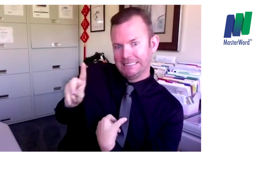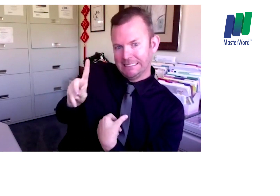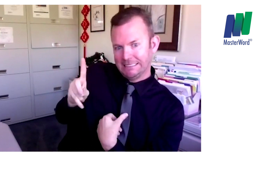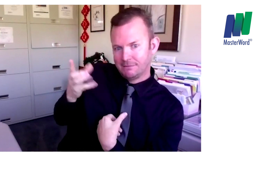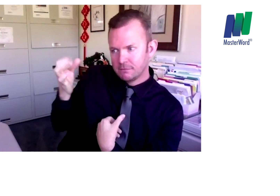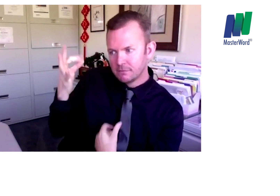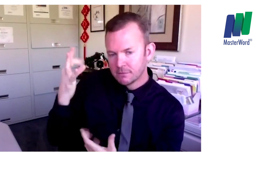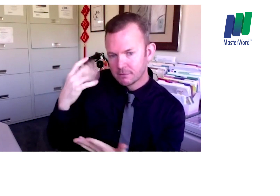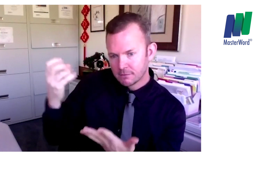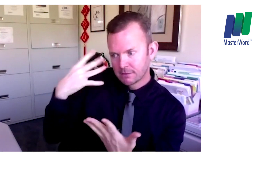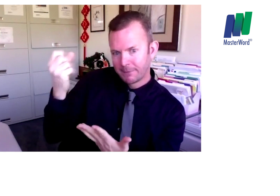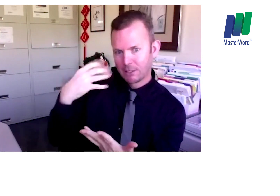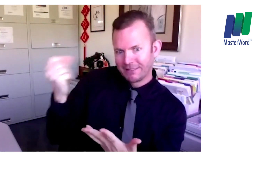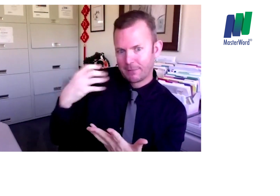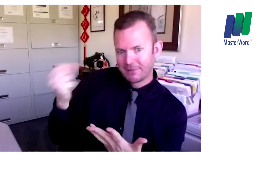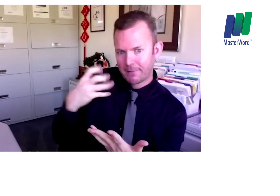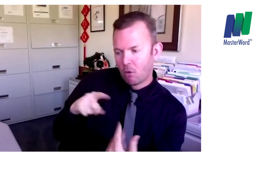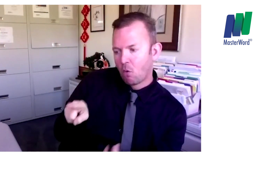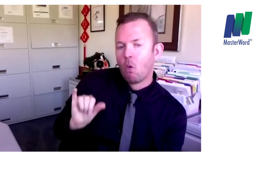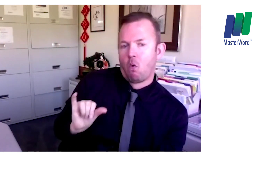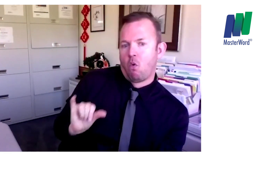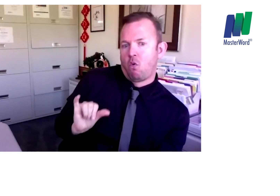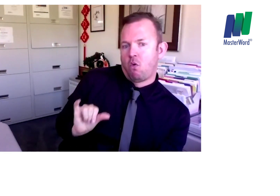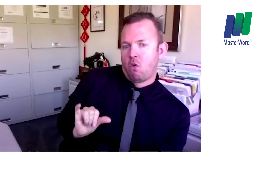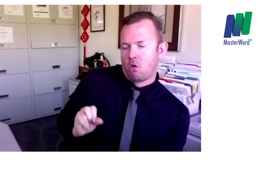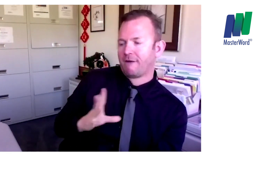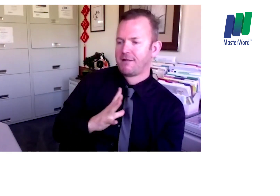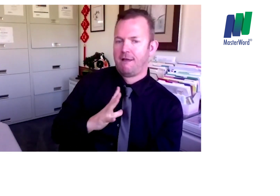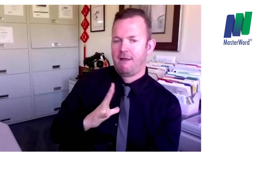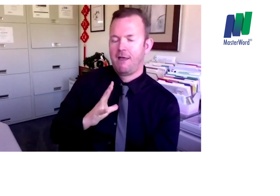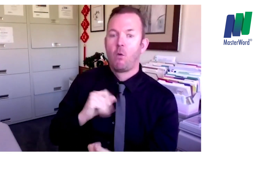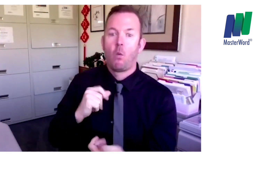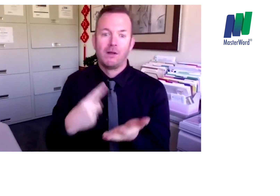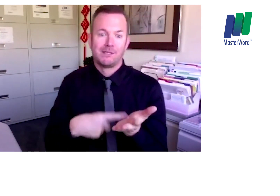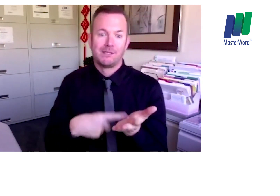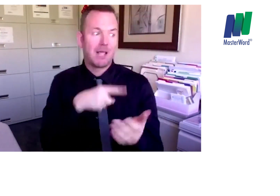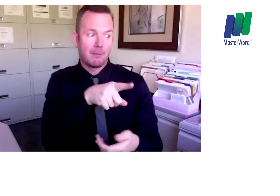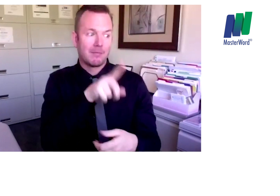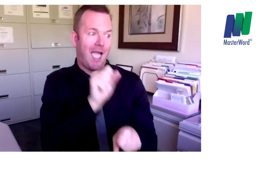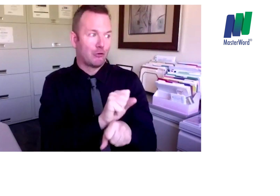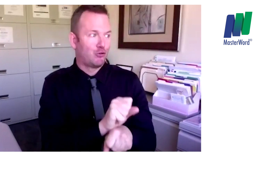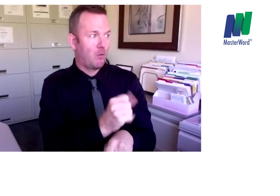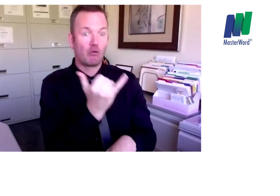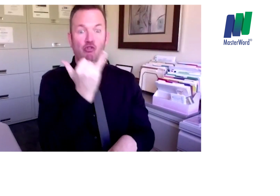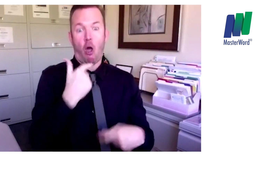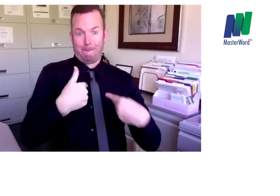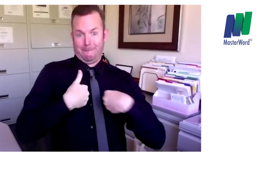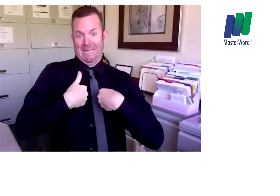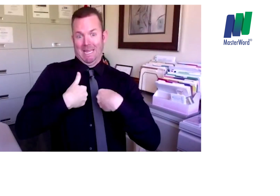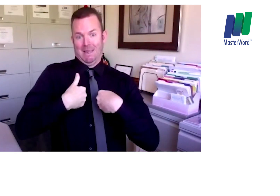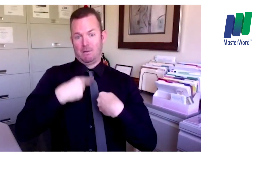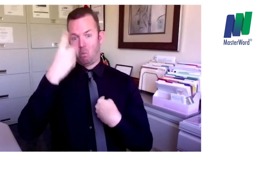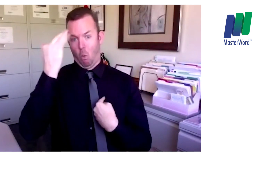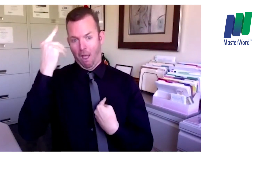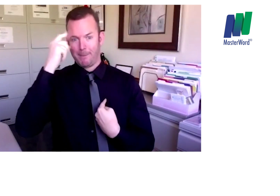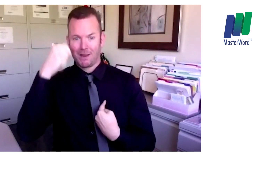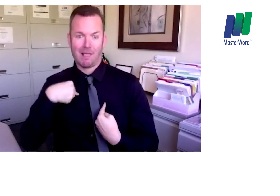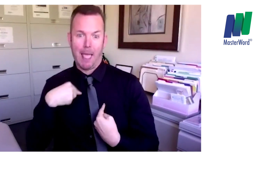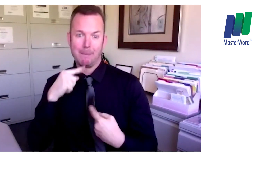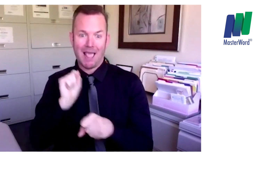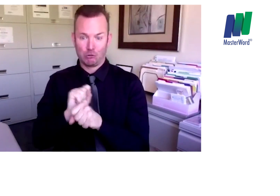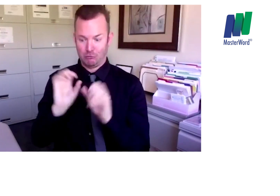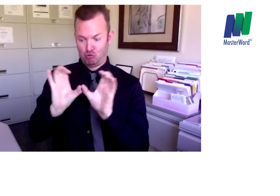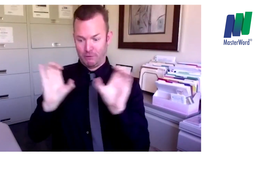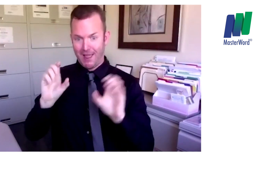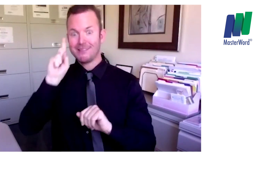take care of its own. Maybe one person had access to information and that information gets passed around. I've actually had people